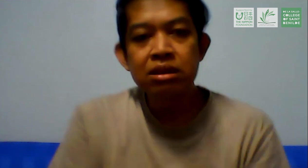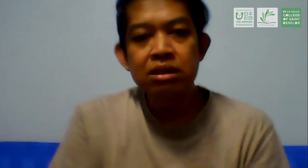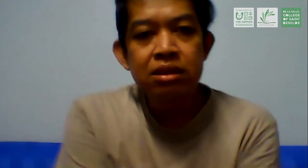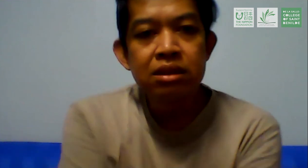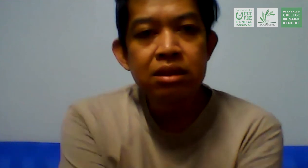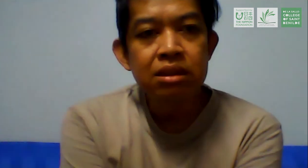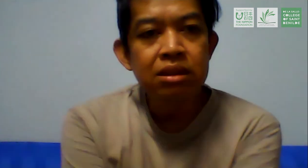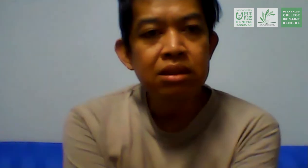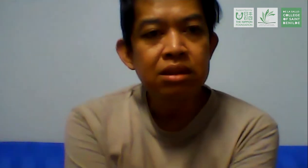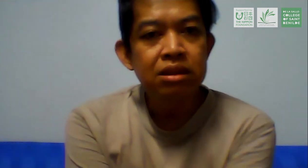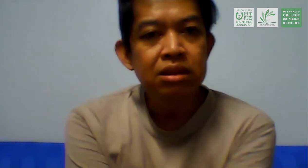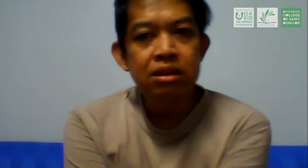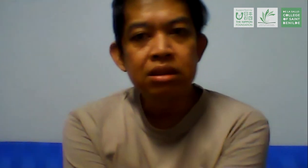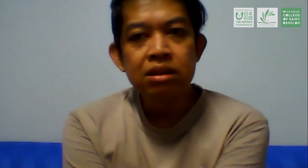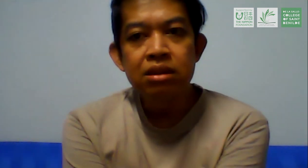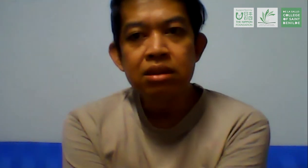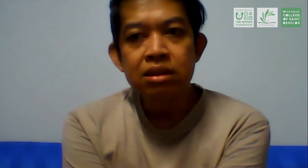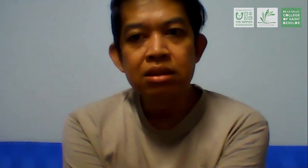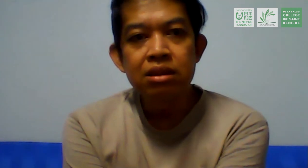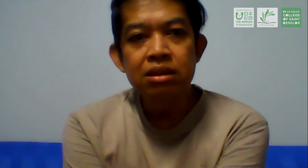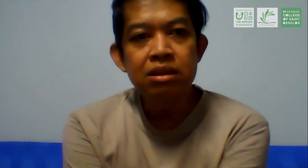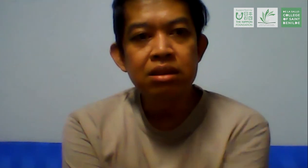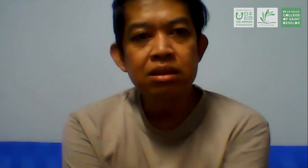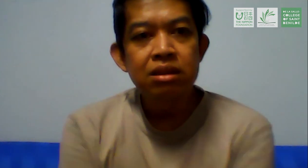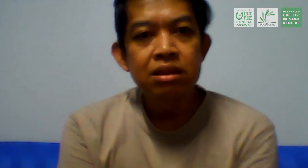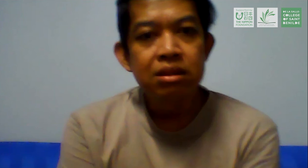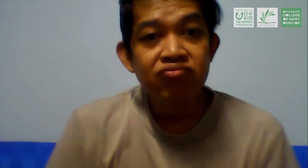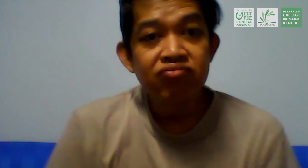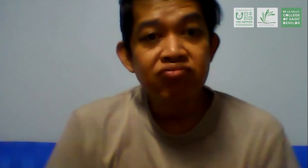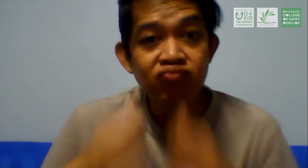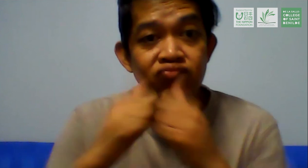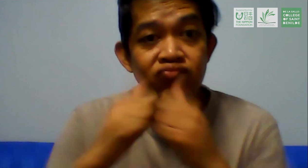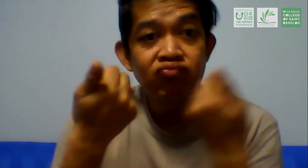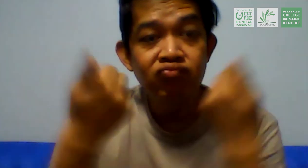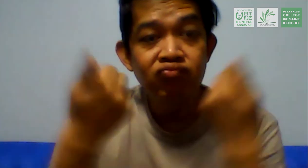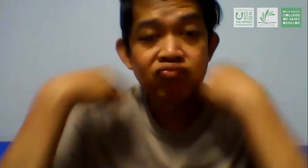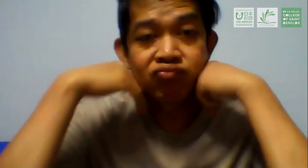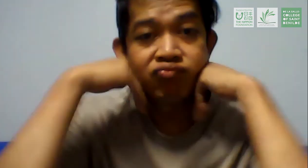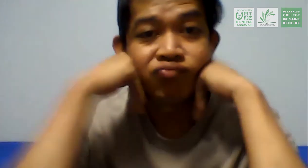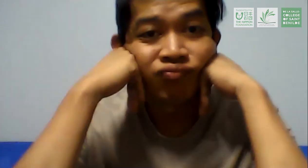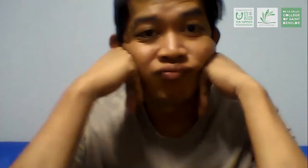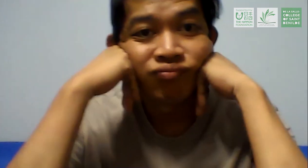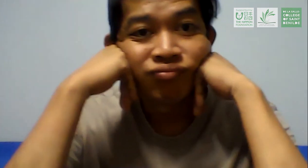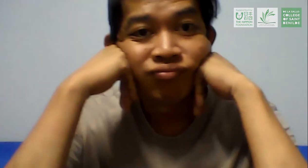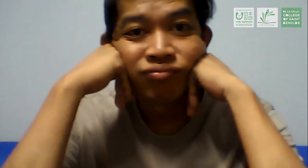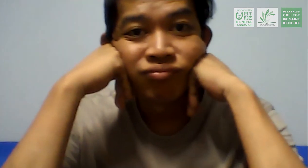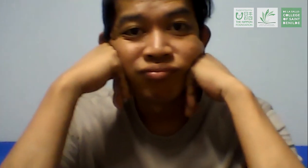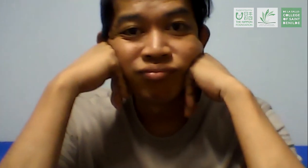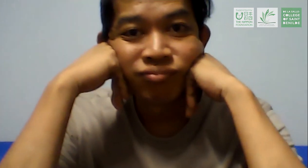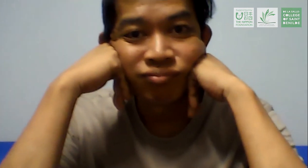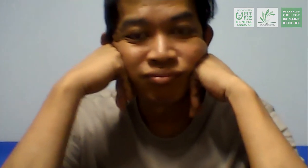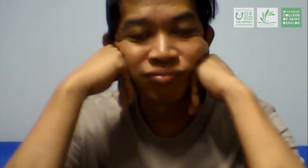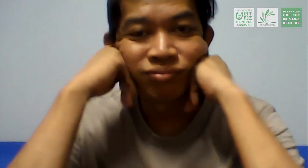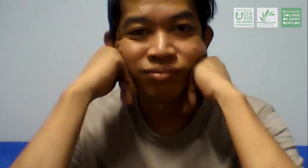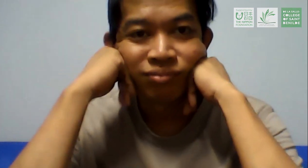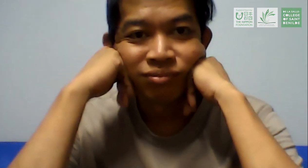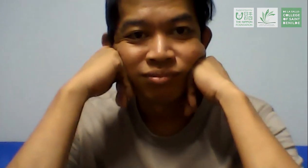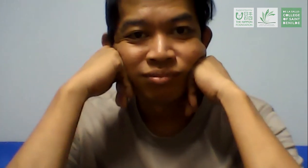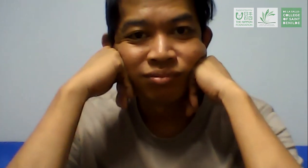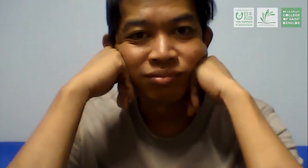So Ray has a slight conflict. okay. Well, my suggestion is not